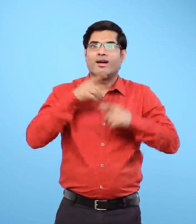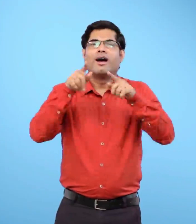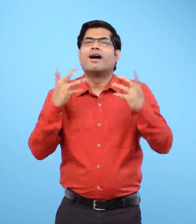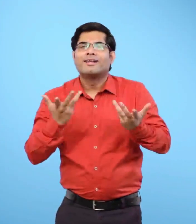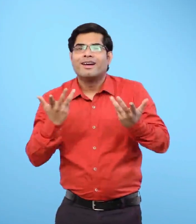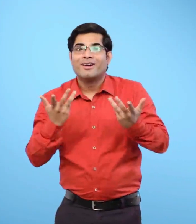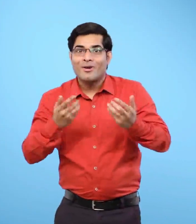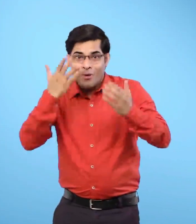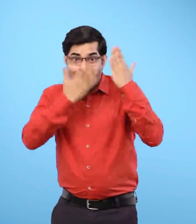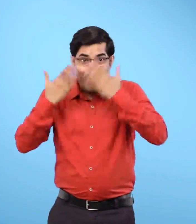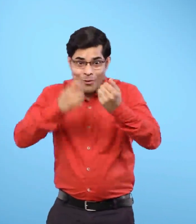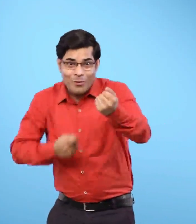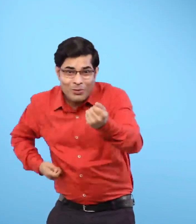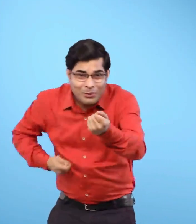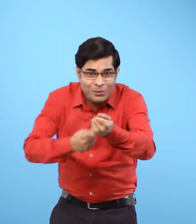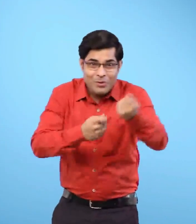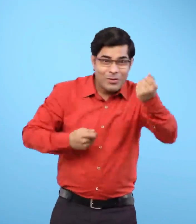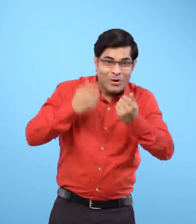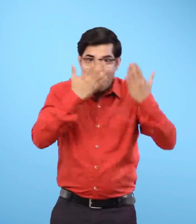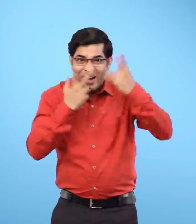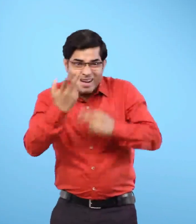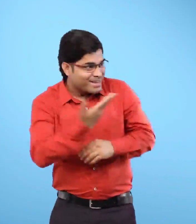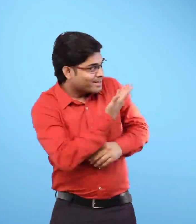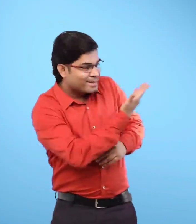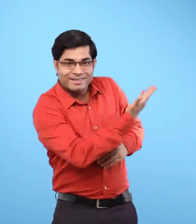water guns' pichkaris and making each other wet.